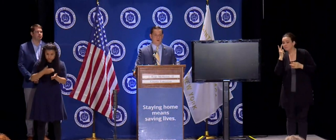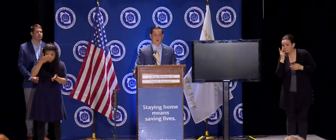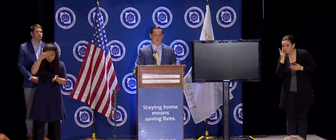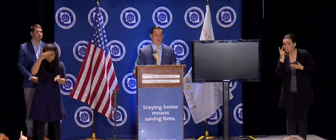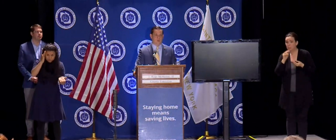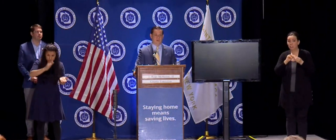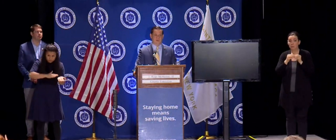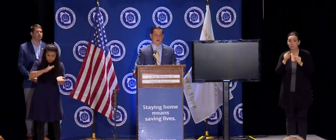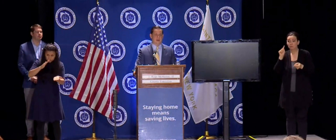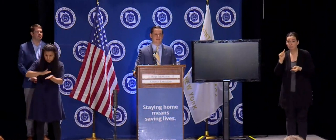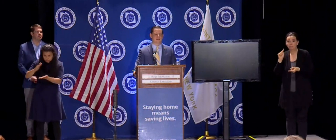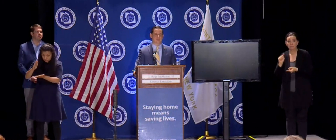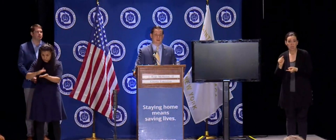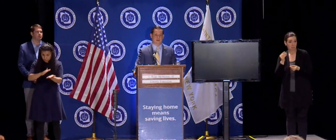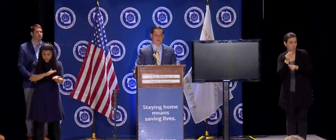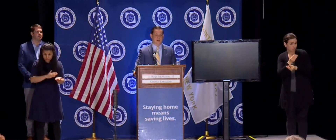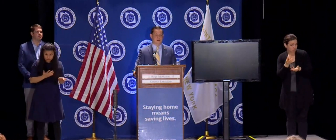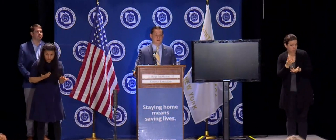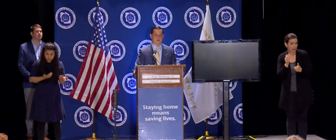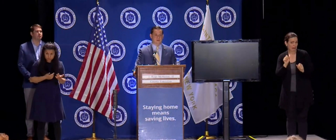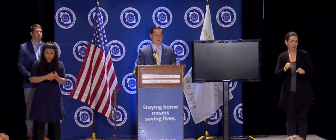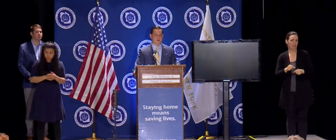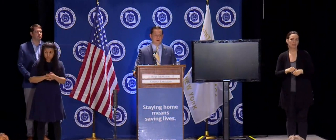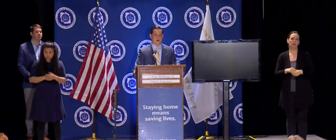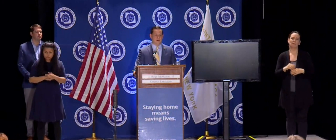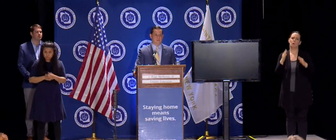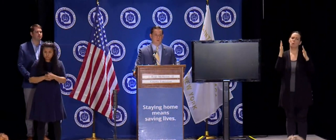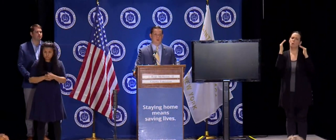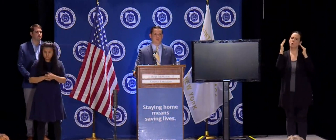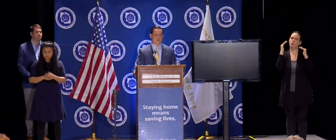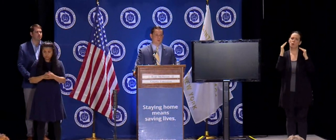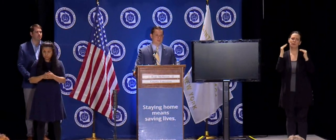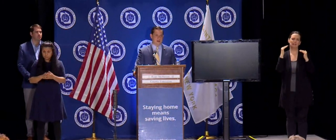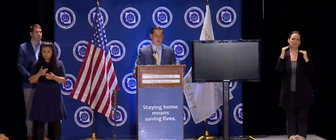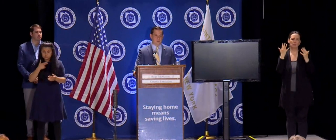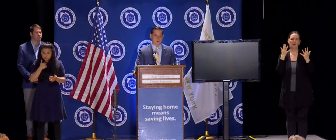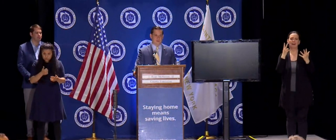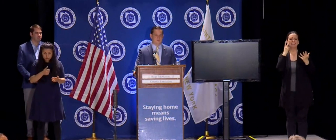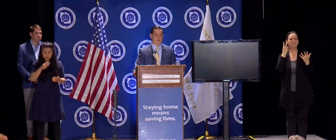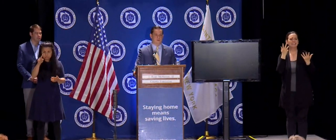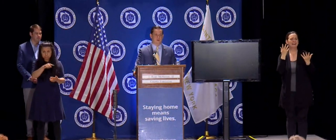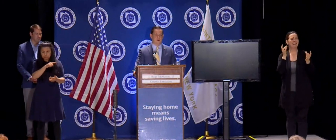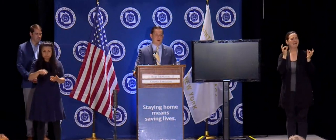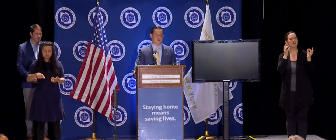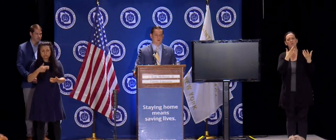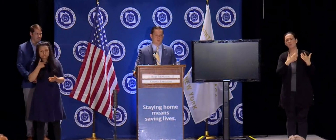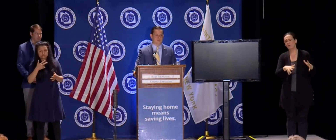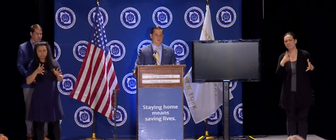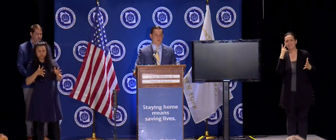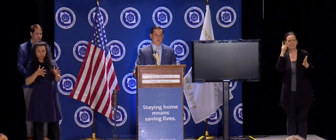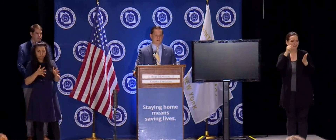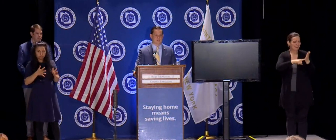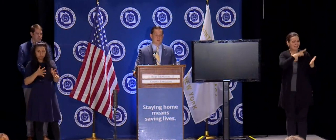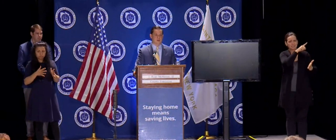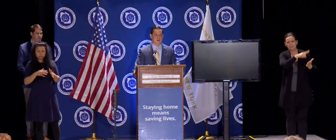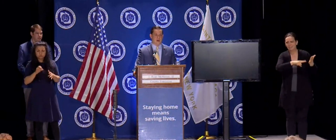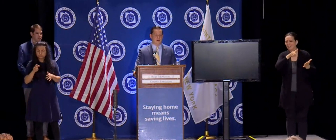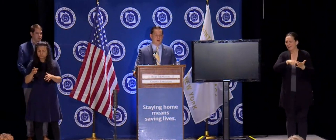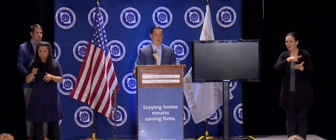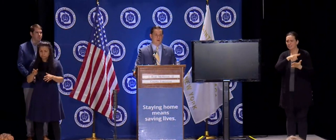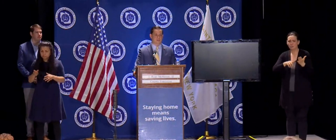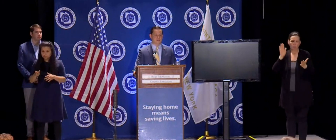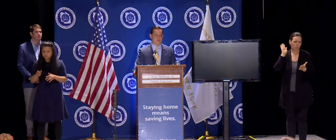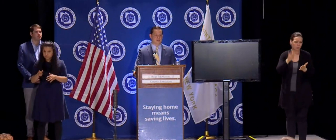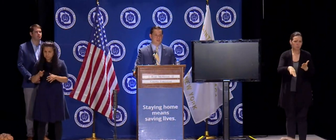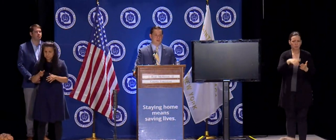I'm always hopeful. I hate seeing things canceled more than 2 weeks out if you don't have to do it, just because I